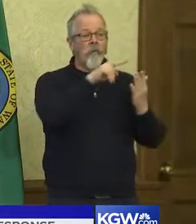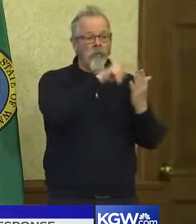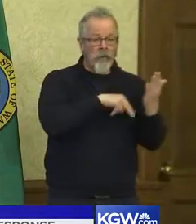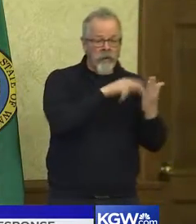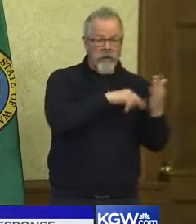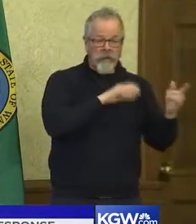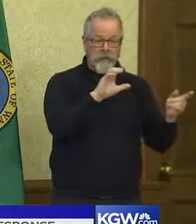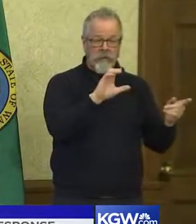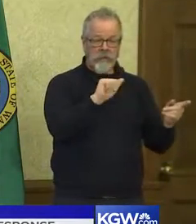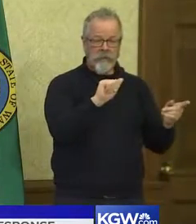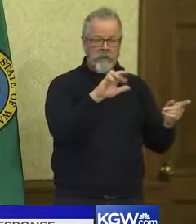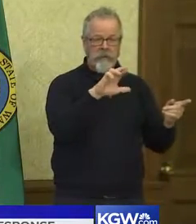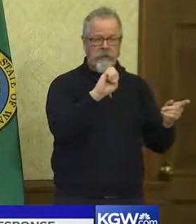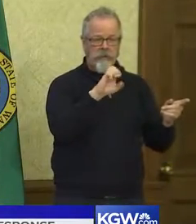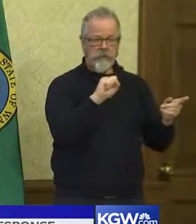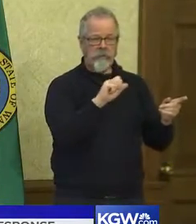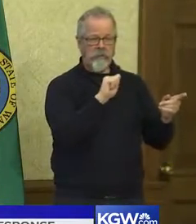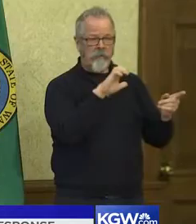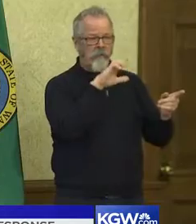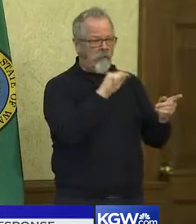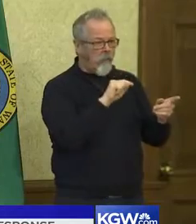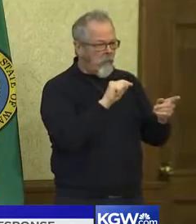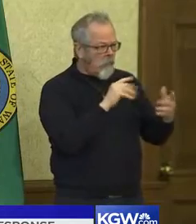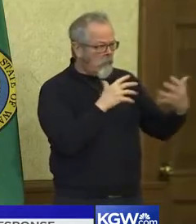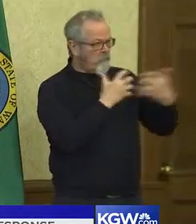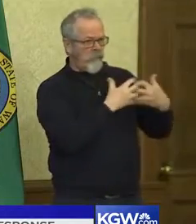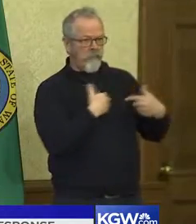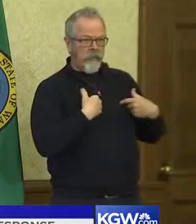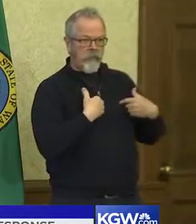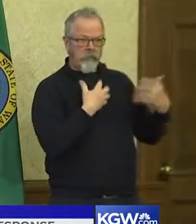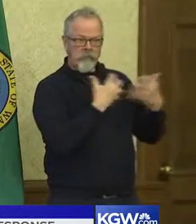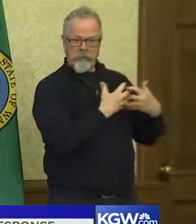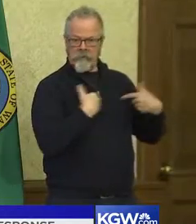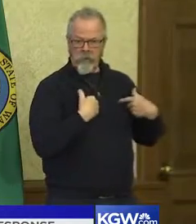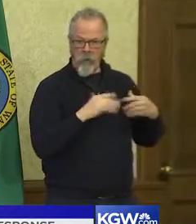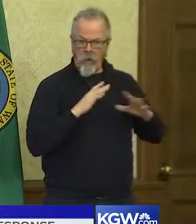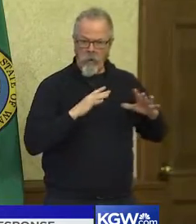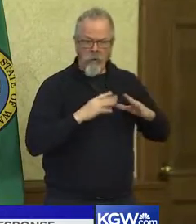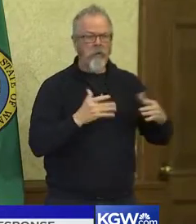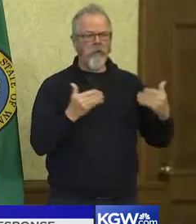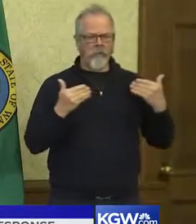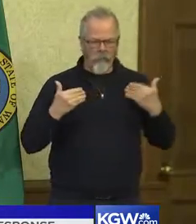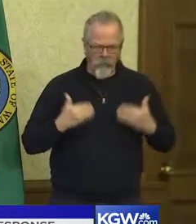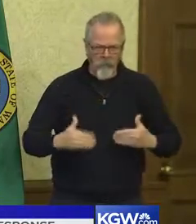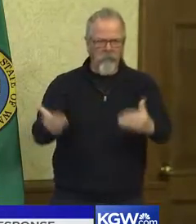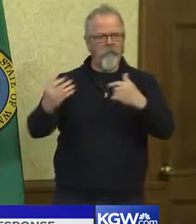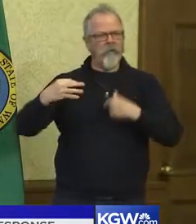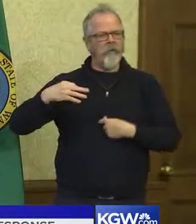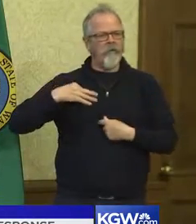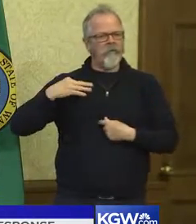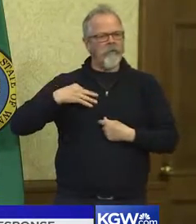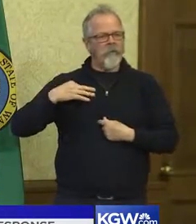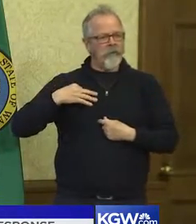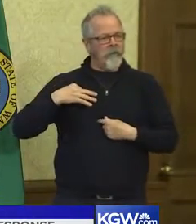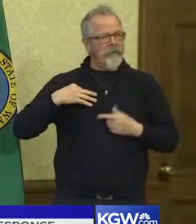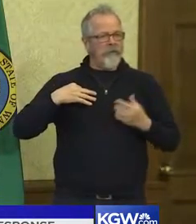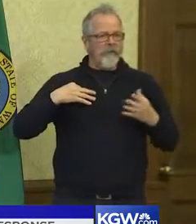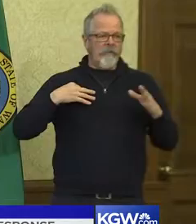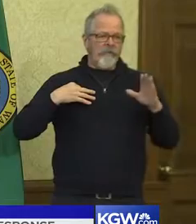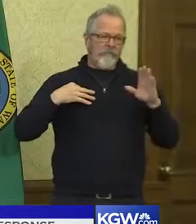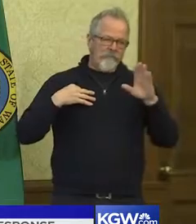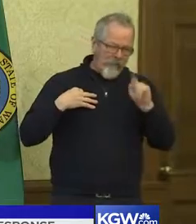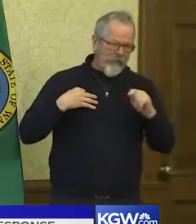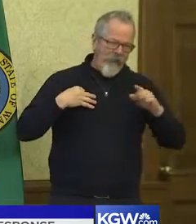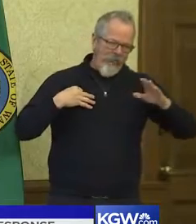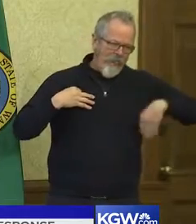them. That's the lion's share. There are other people within that number who may not be eligible at all because they voluntarily